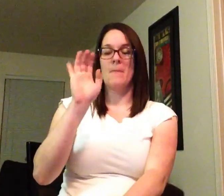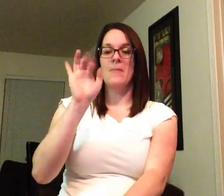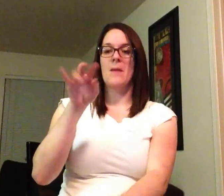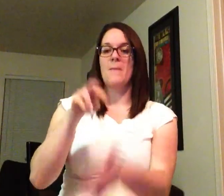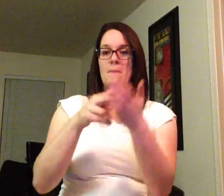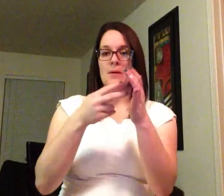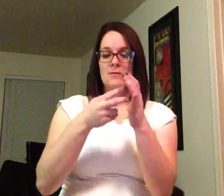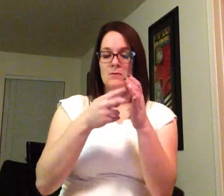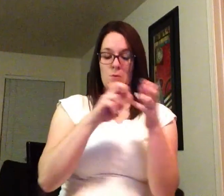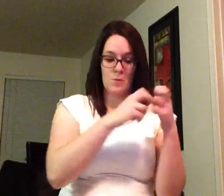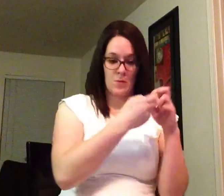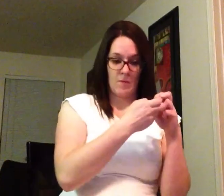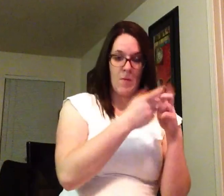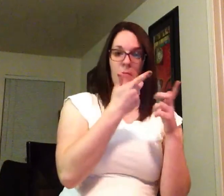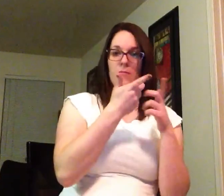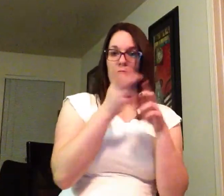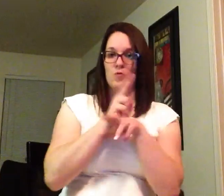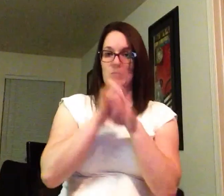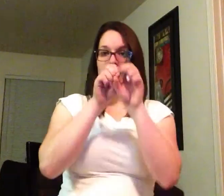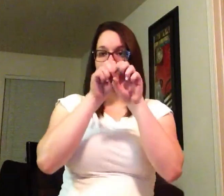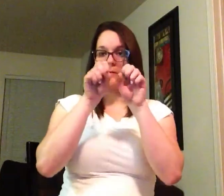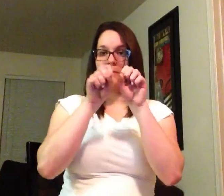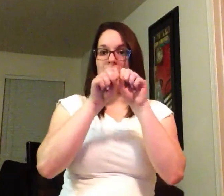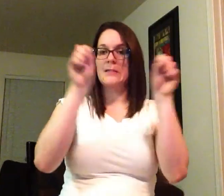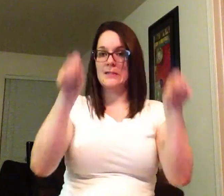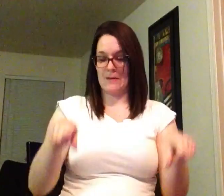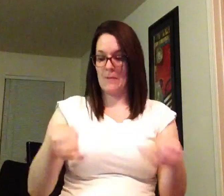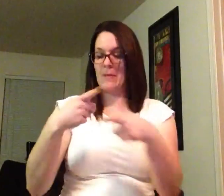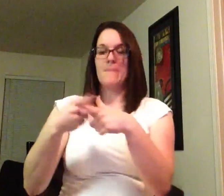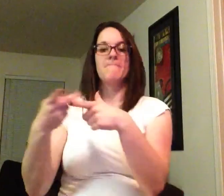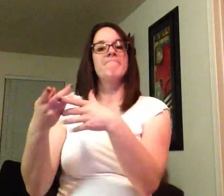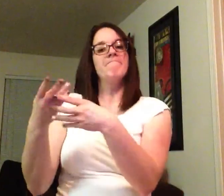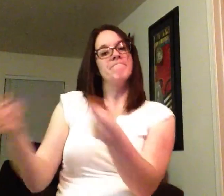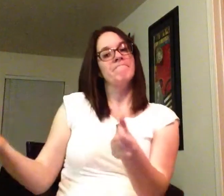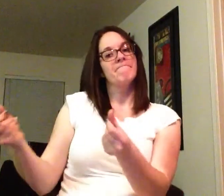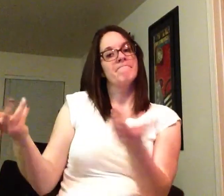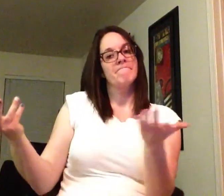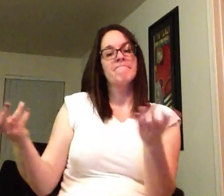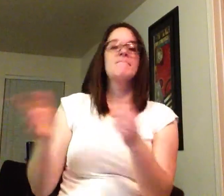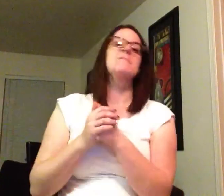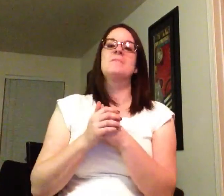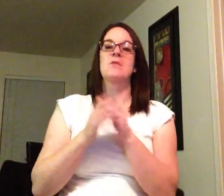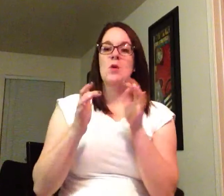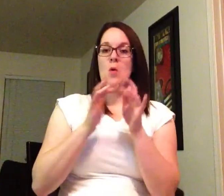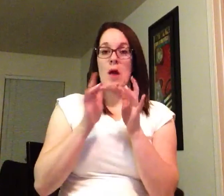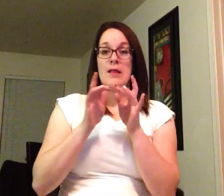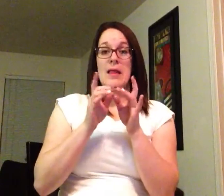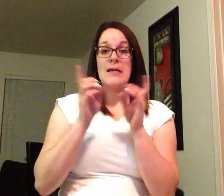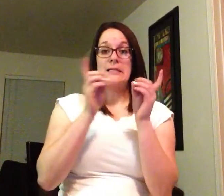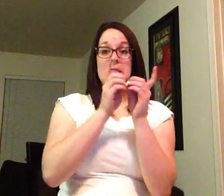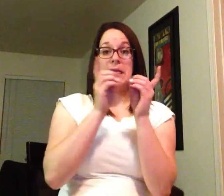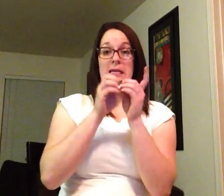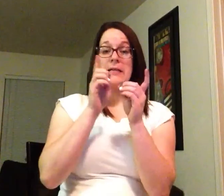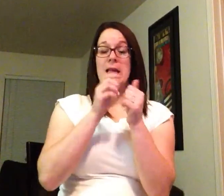solution. So online dating is the second most popular way that people now meet each other, but as it turns out, algorithms have been around